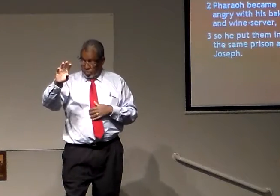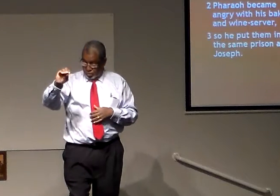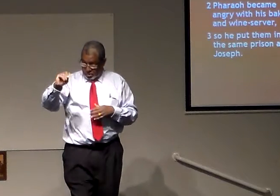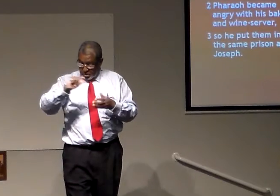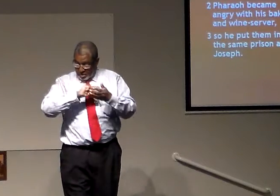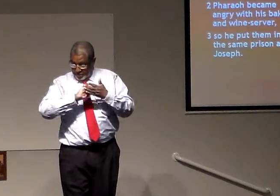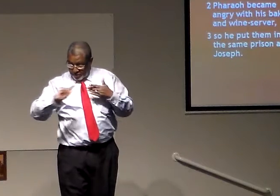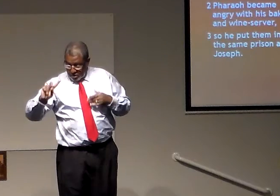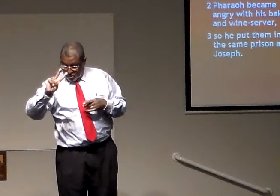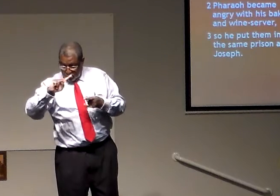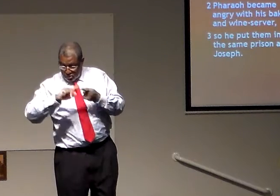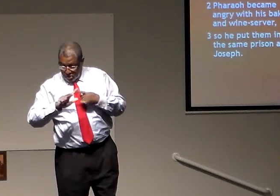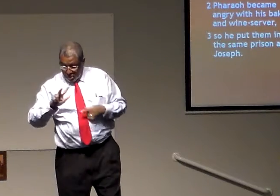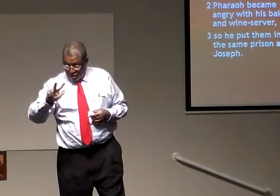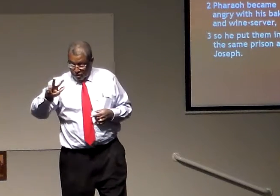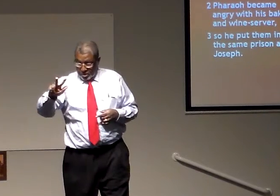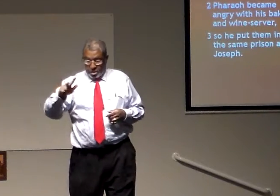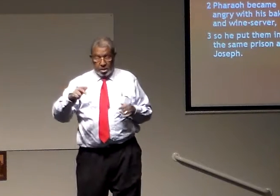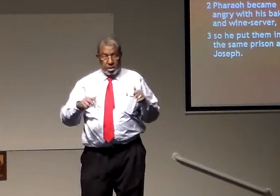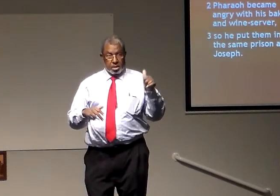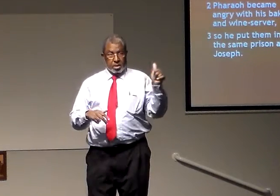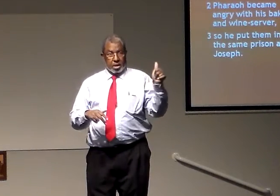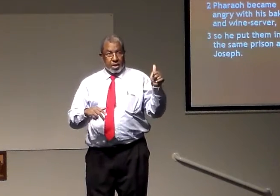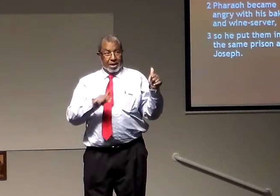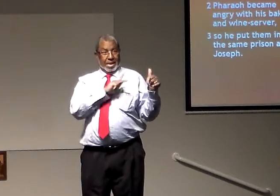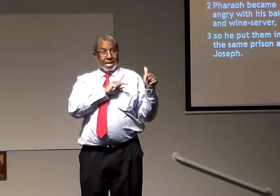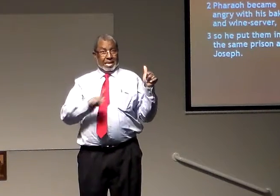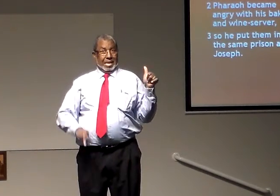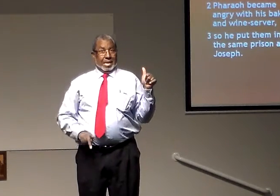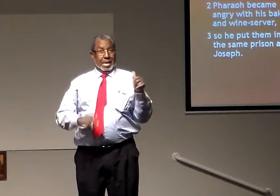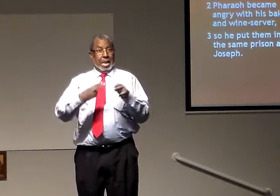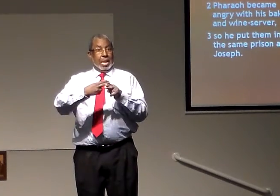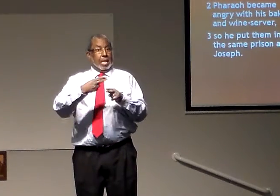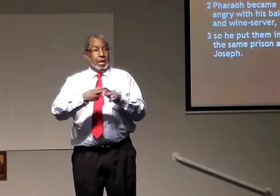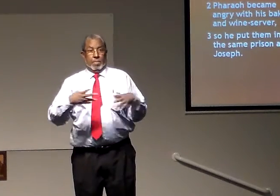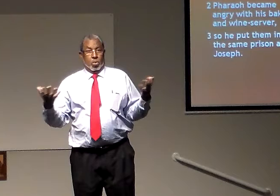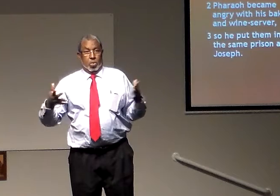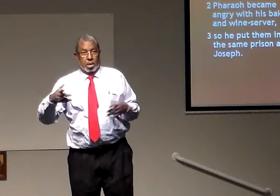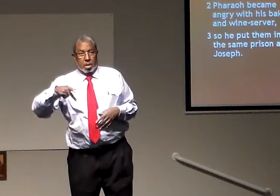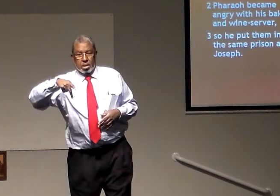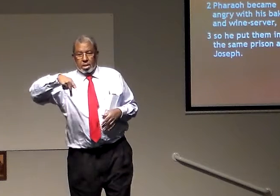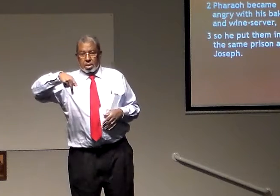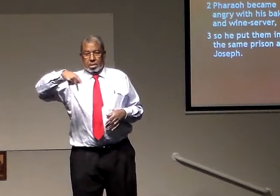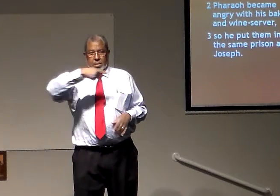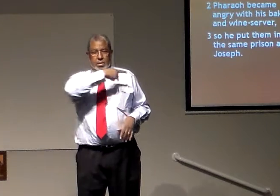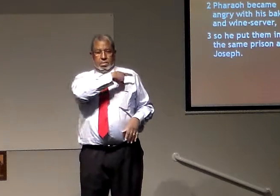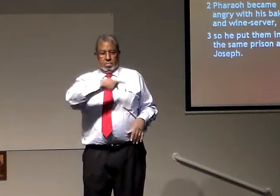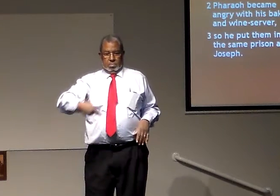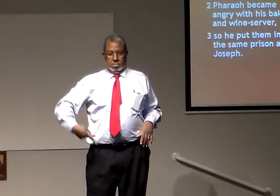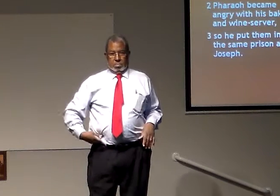look at chapter 40, verses 2 and 3. The king